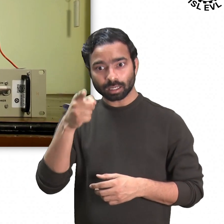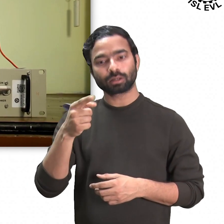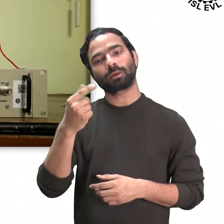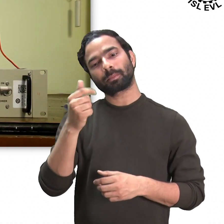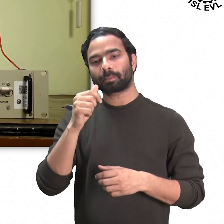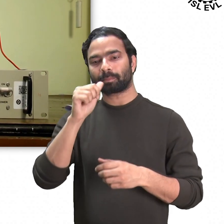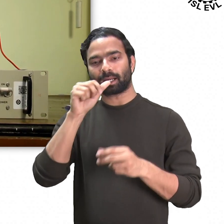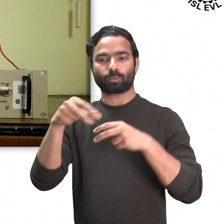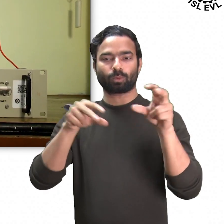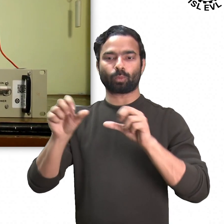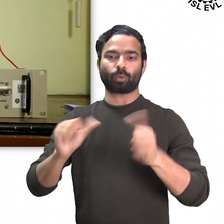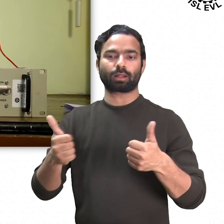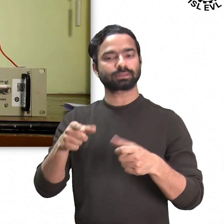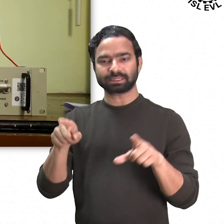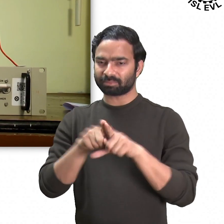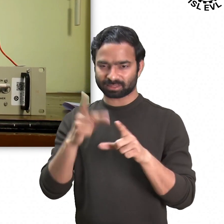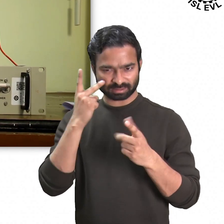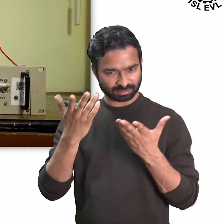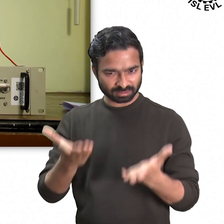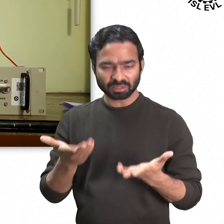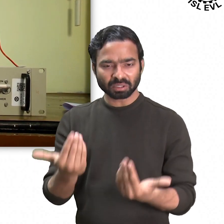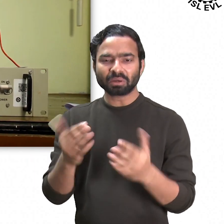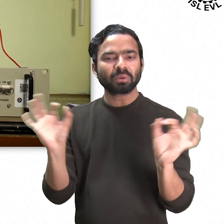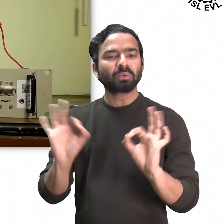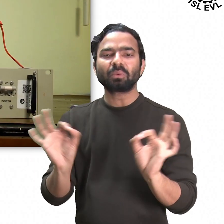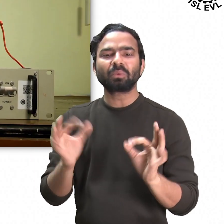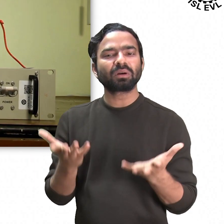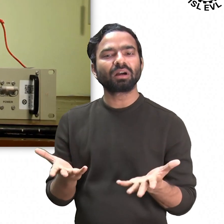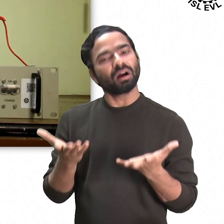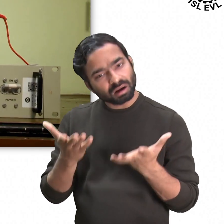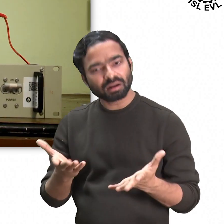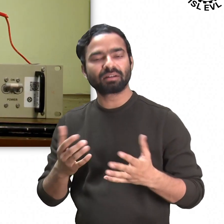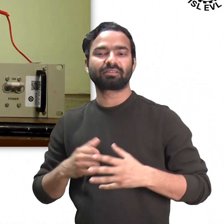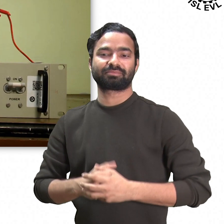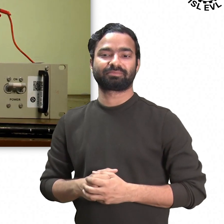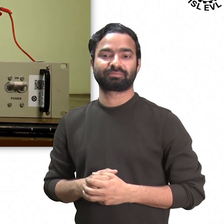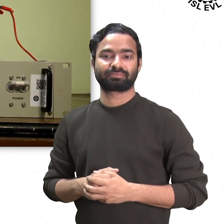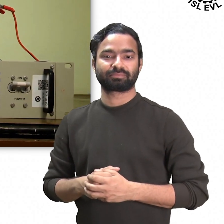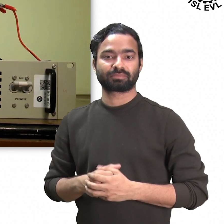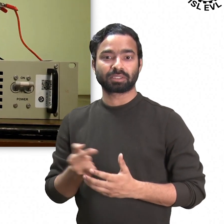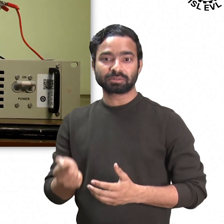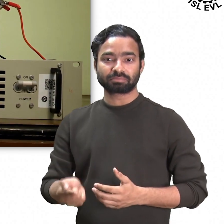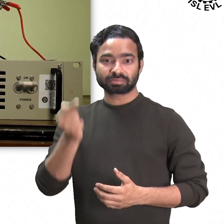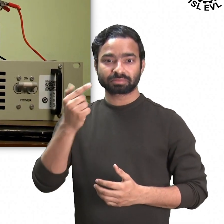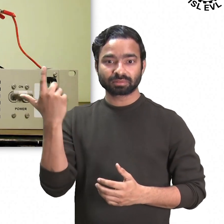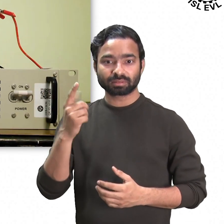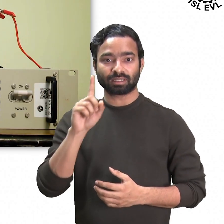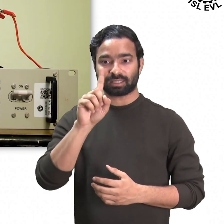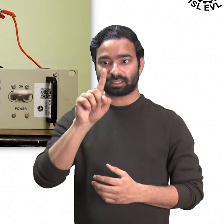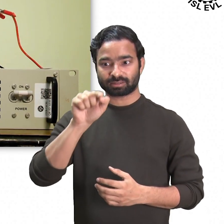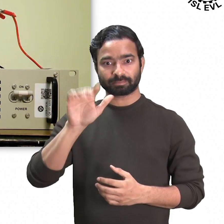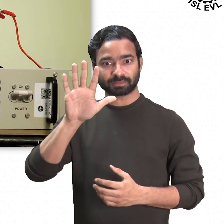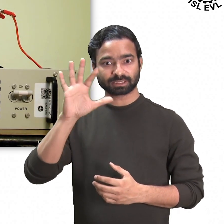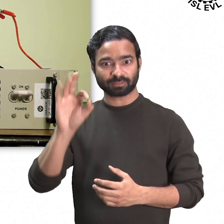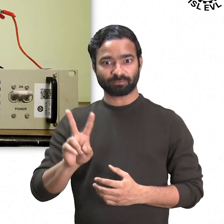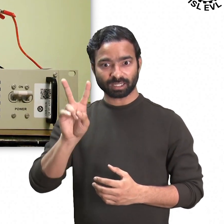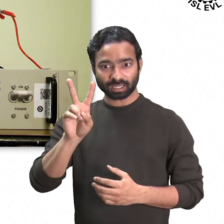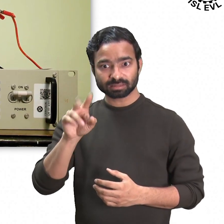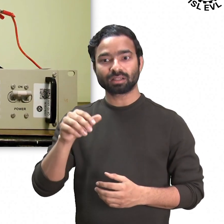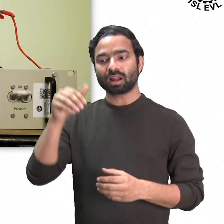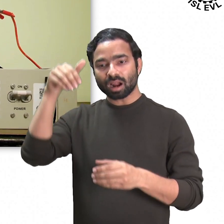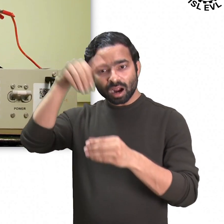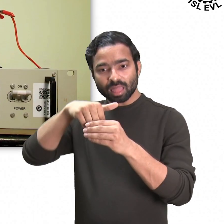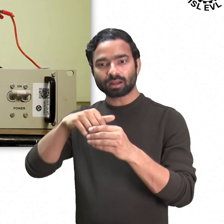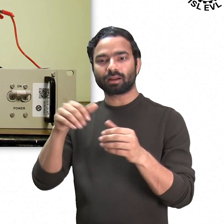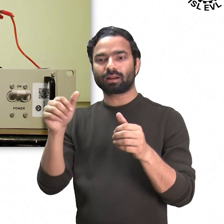this condition, there is no change observed in the electrochemical cell. As we slowly rise the cell voltage to 1.5